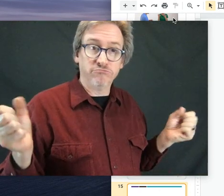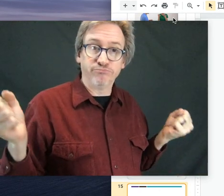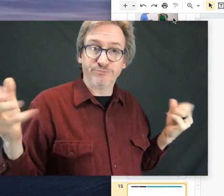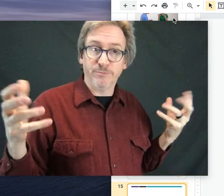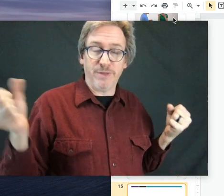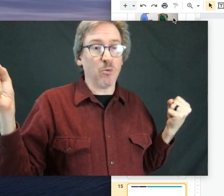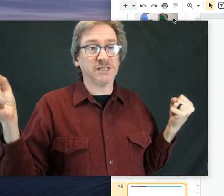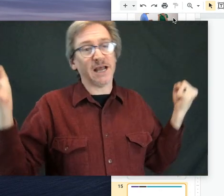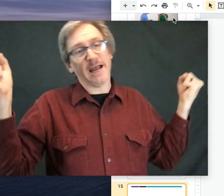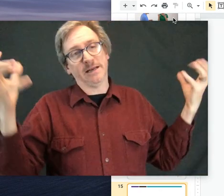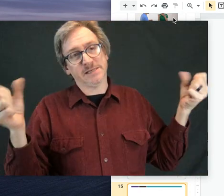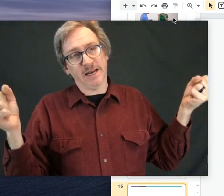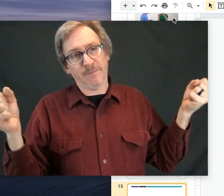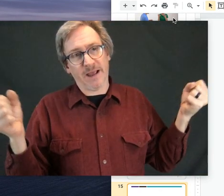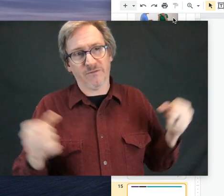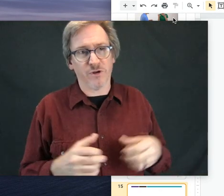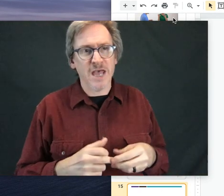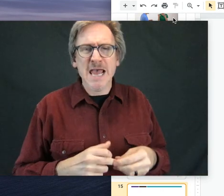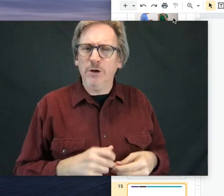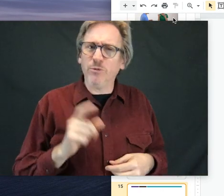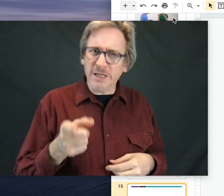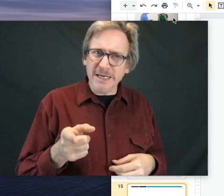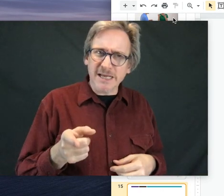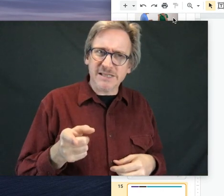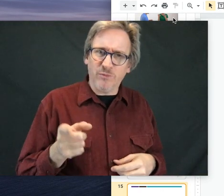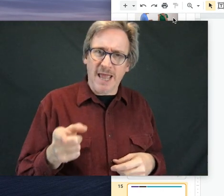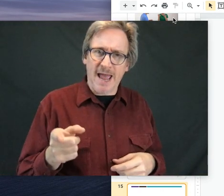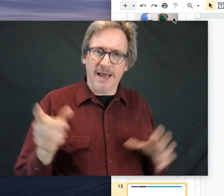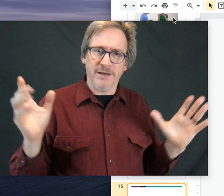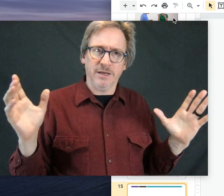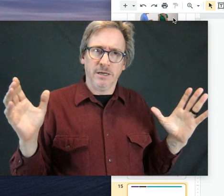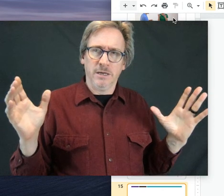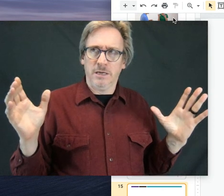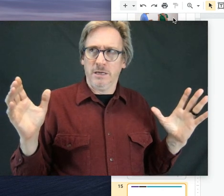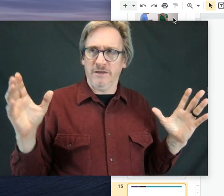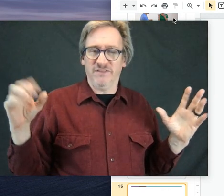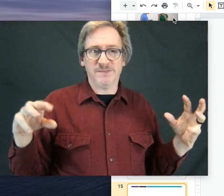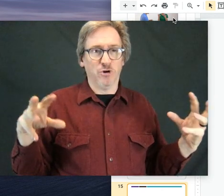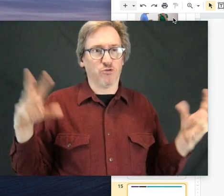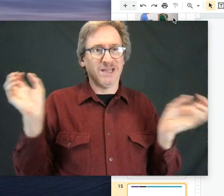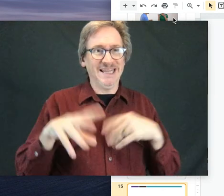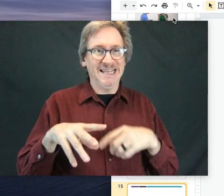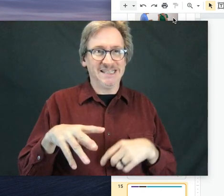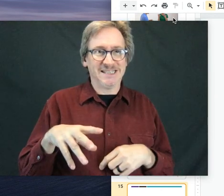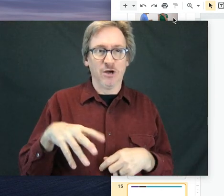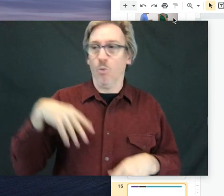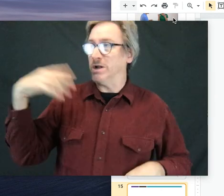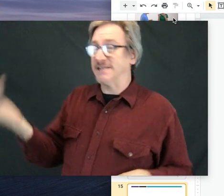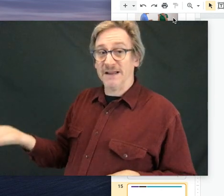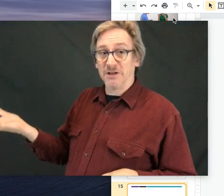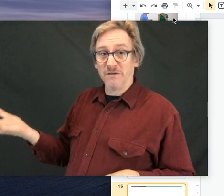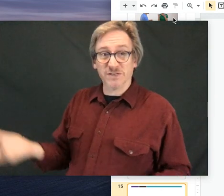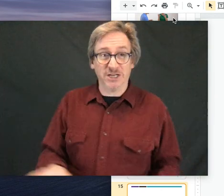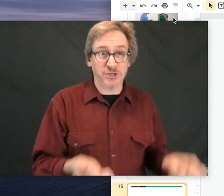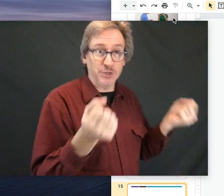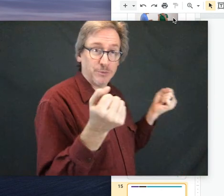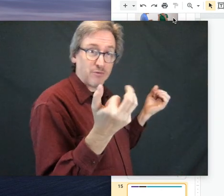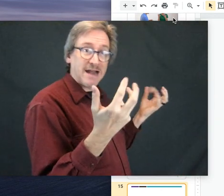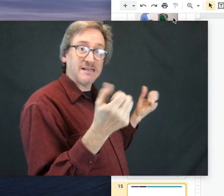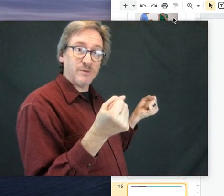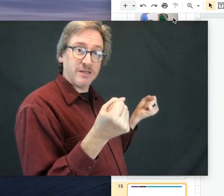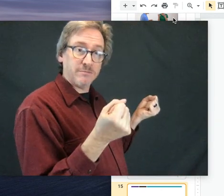video. Pick one side and sign it back and forth. It'd be really nice if this book released one side of the conversation